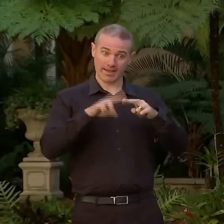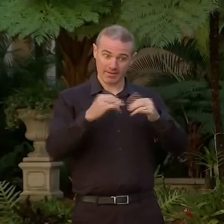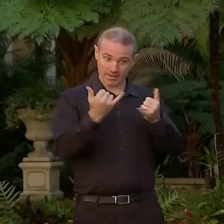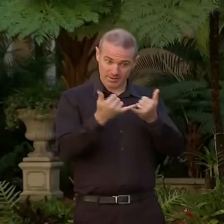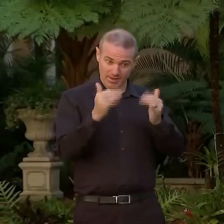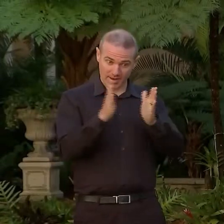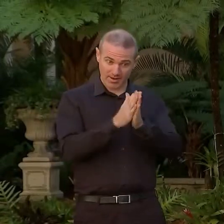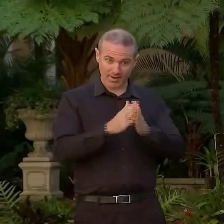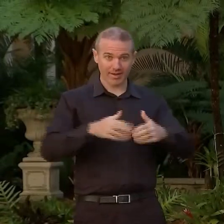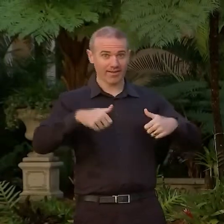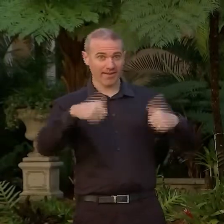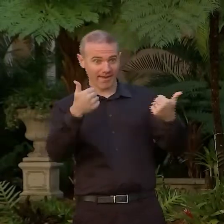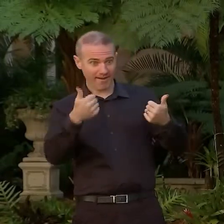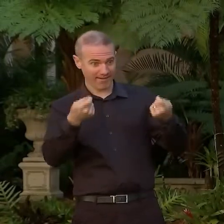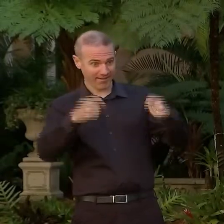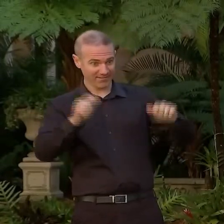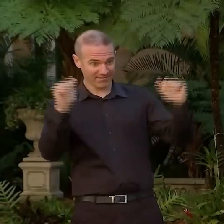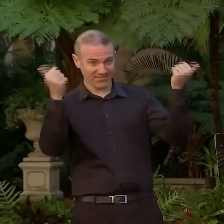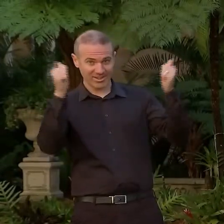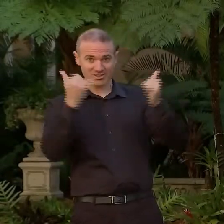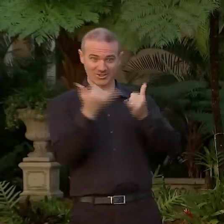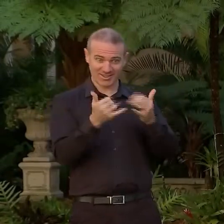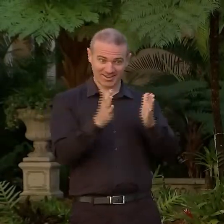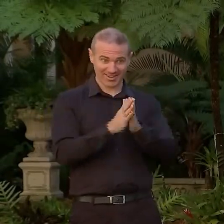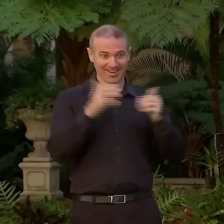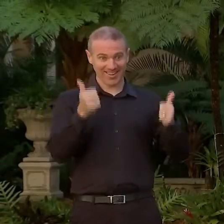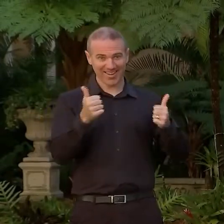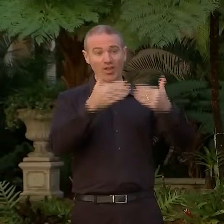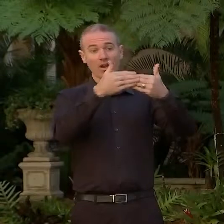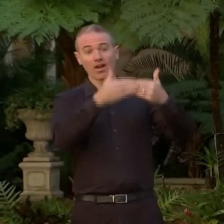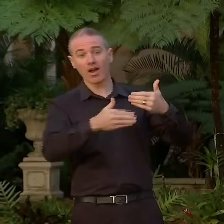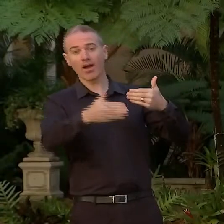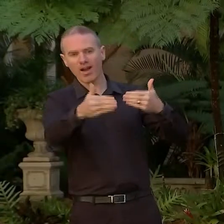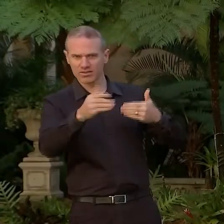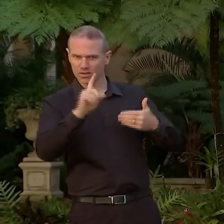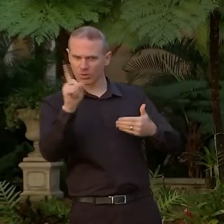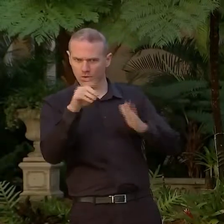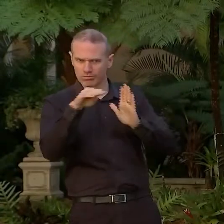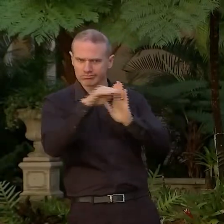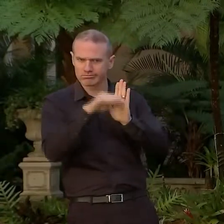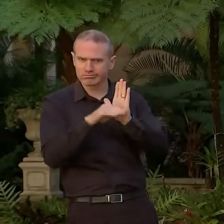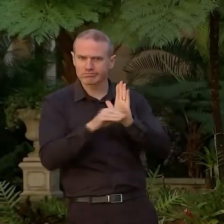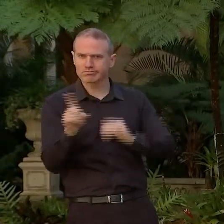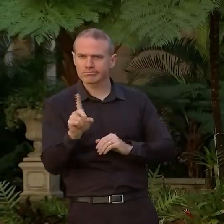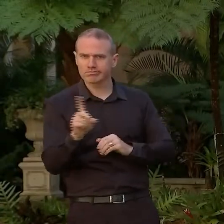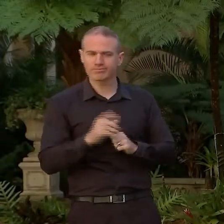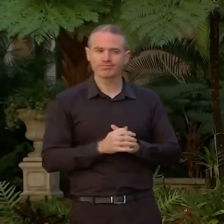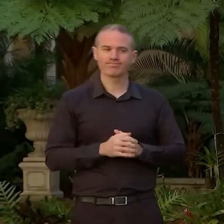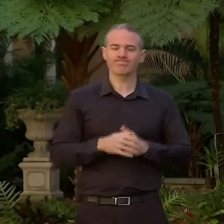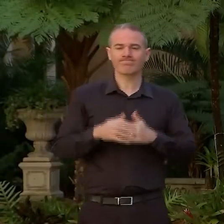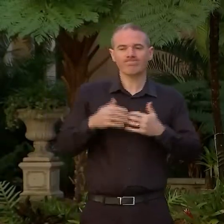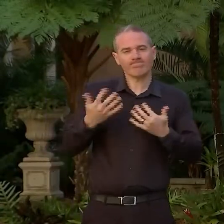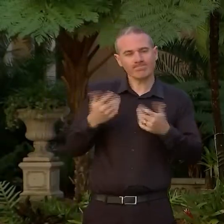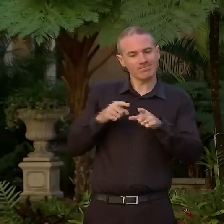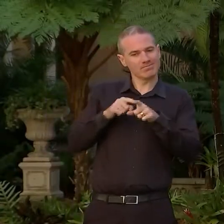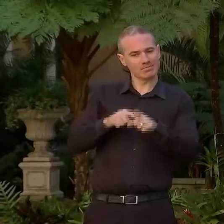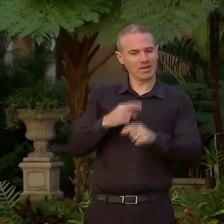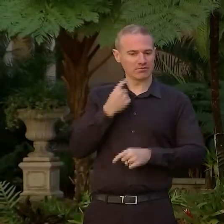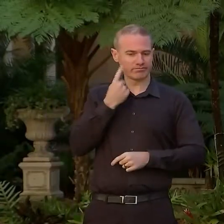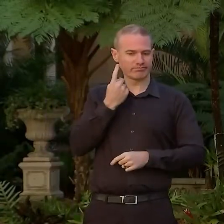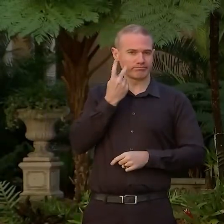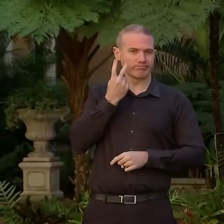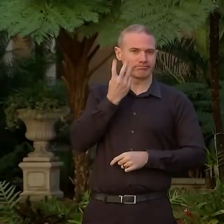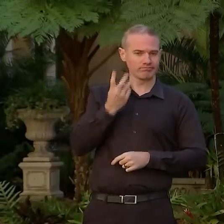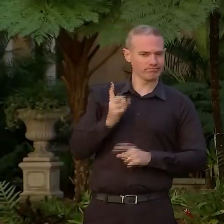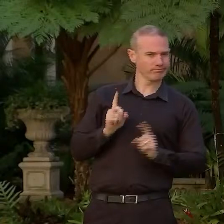would the restrictions look like? How tight might they continue to be? It actually depends how we go the next few days as